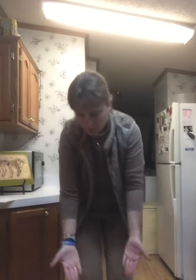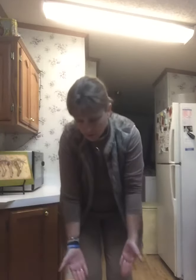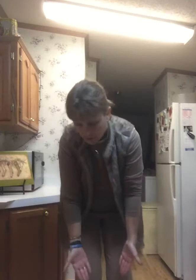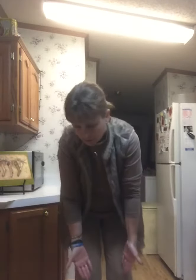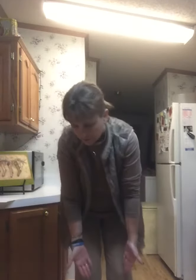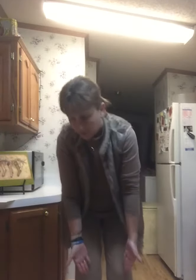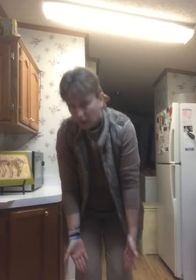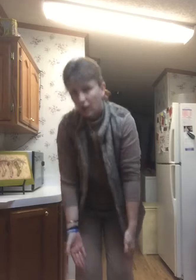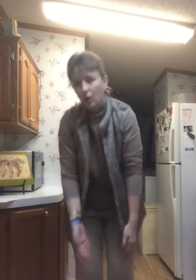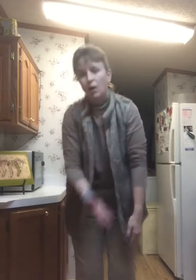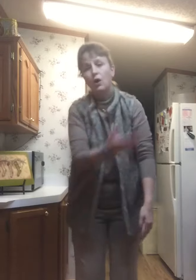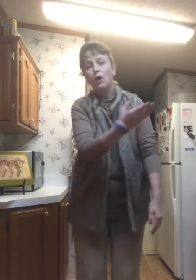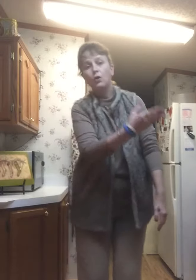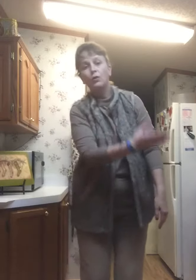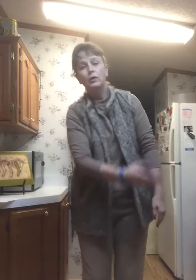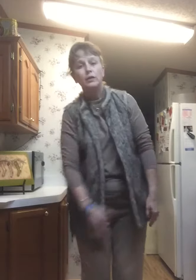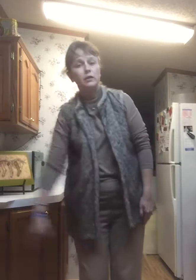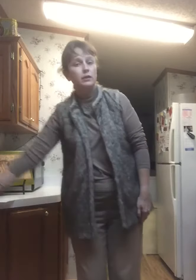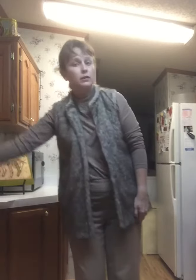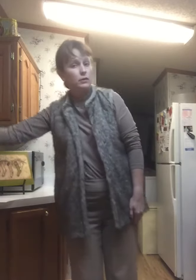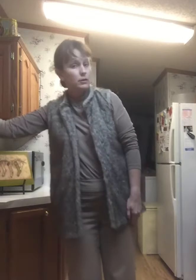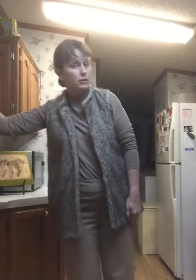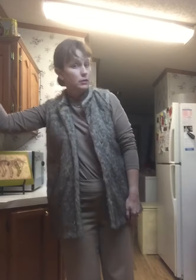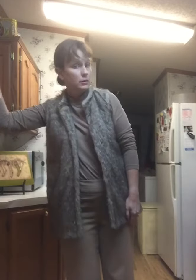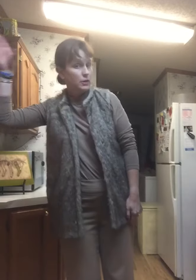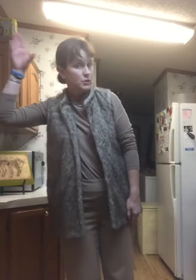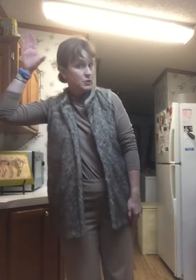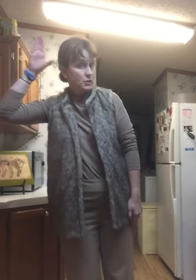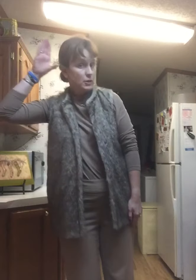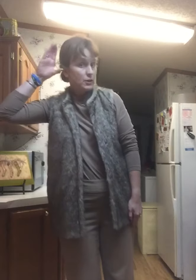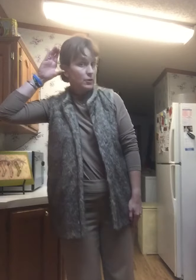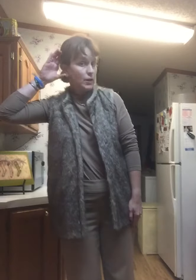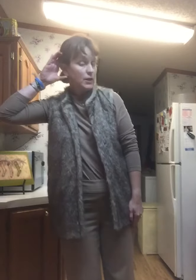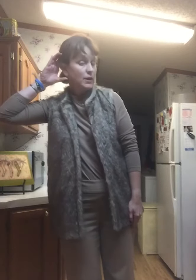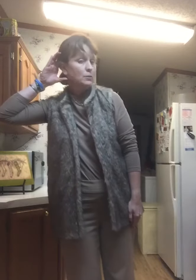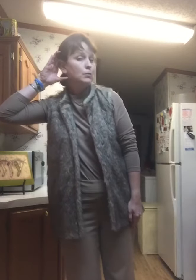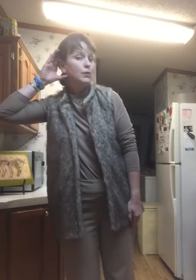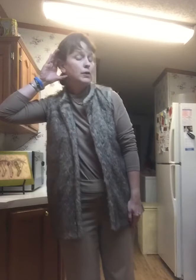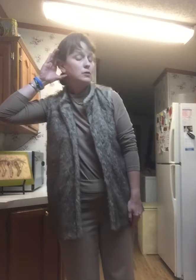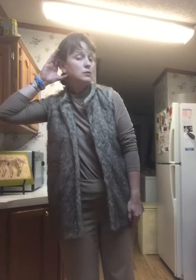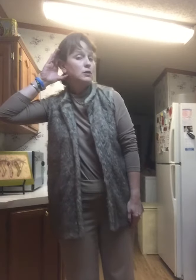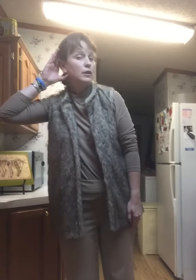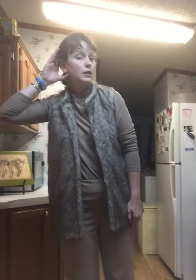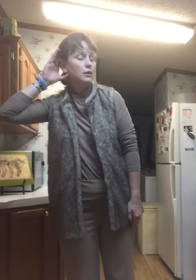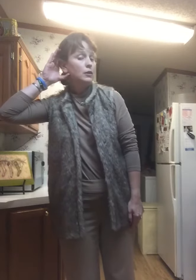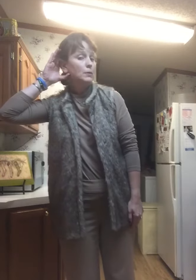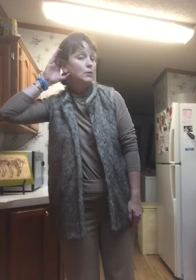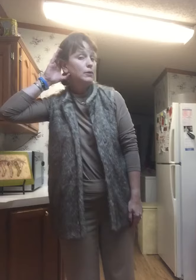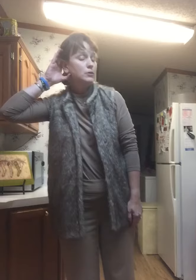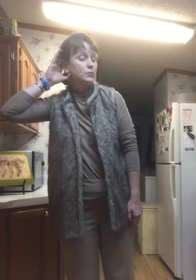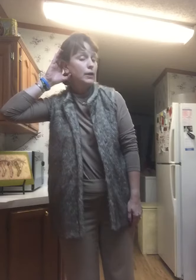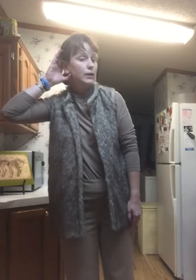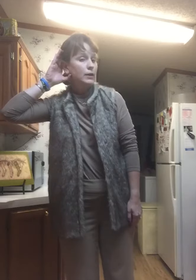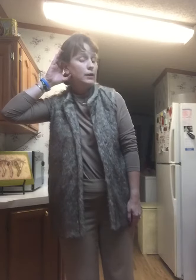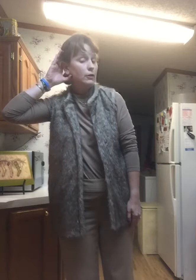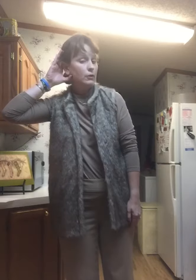knees. Oh, here. And you're just going to take your right hand and point and cup it around your right ear.